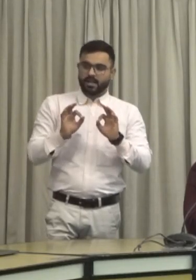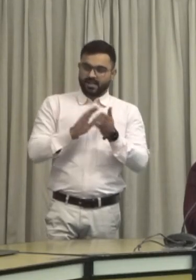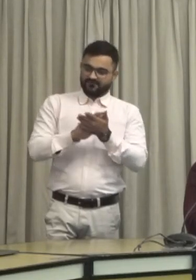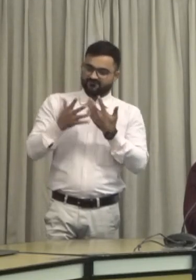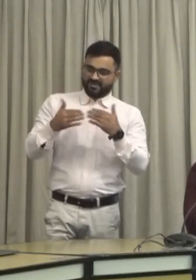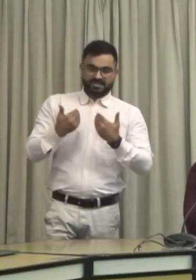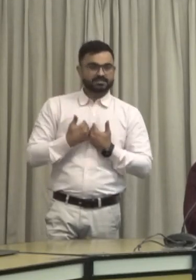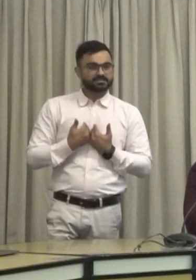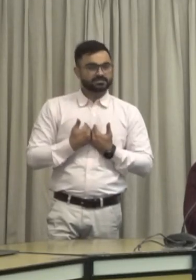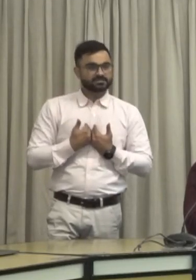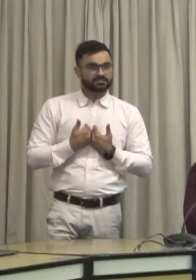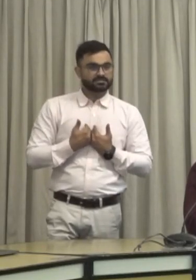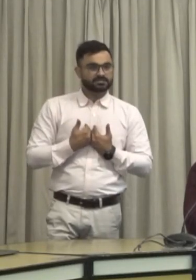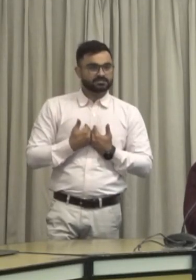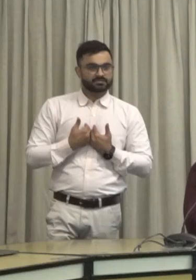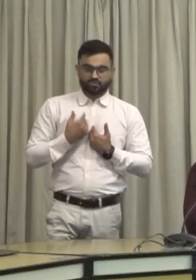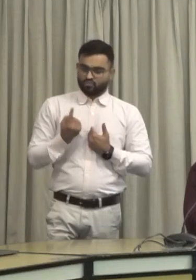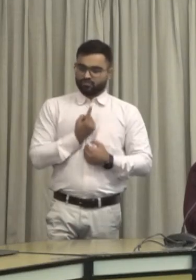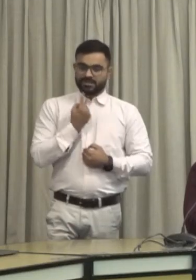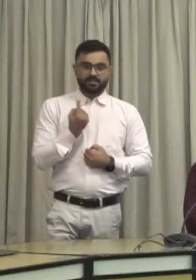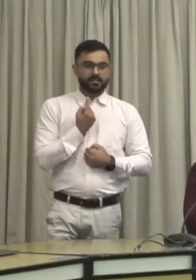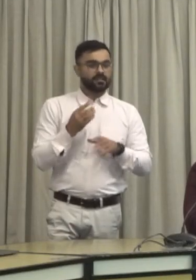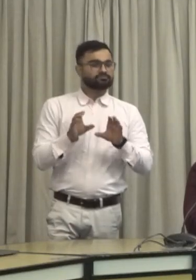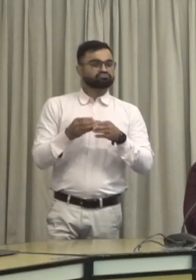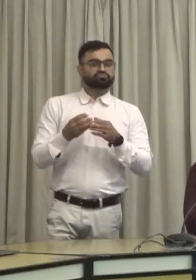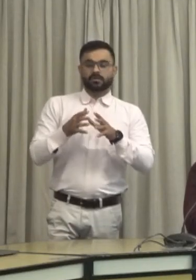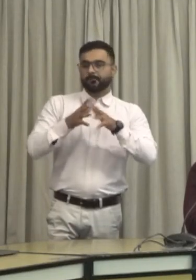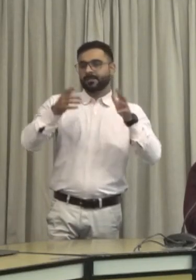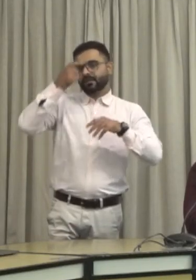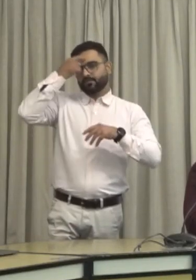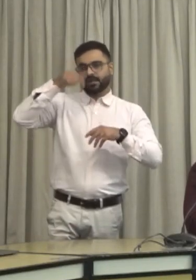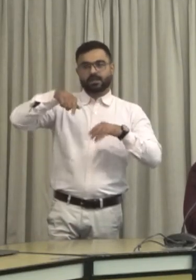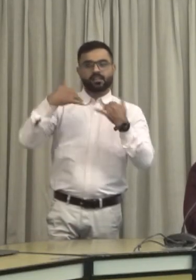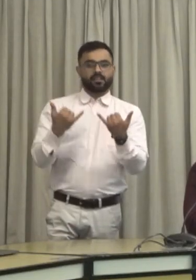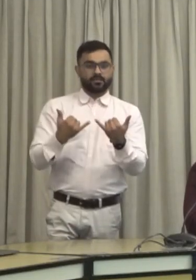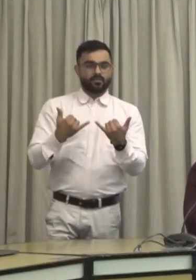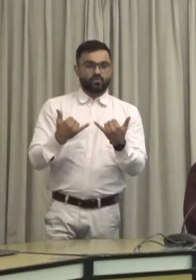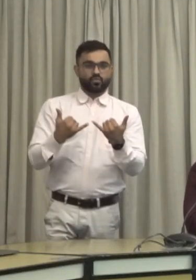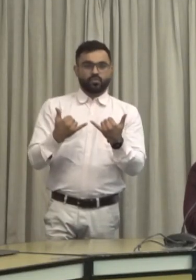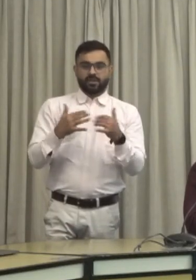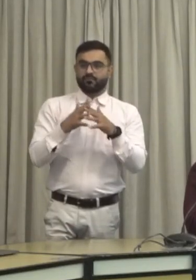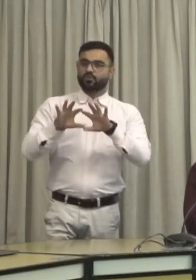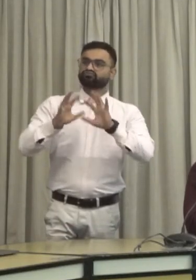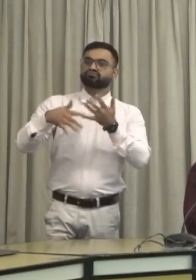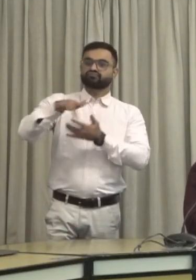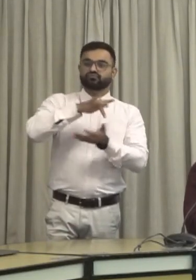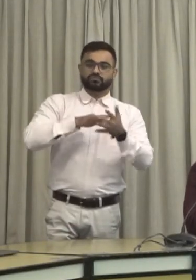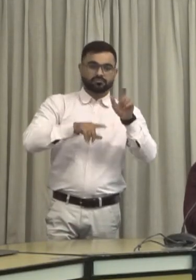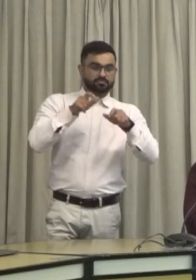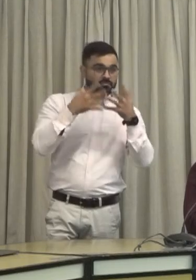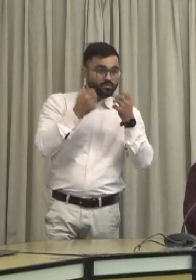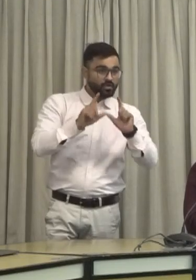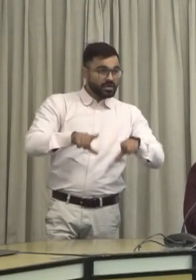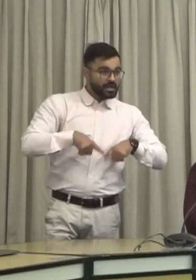Finish me off. Loneliness. That's a big problem now. in the Western world. People don't